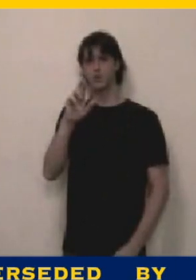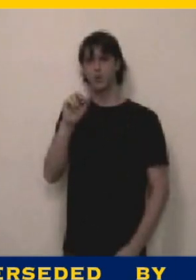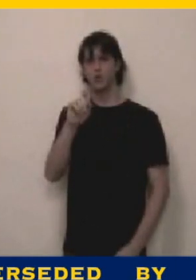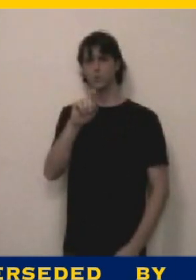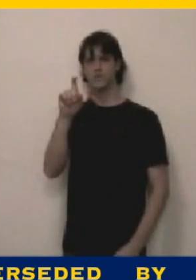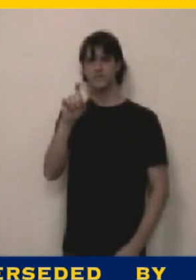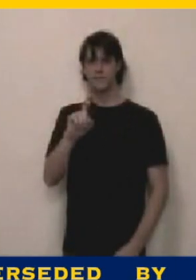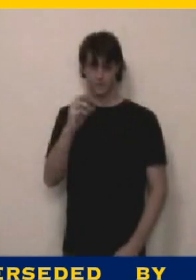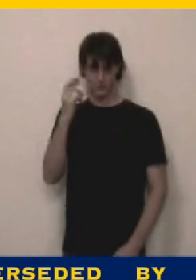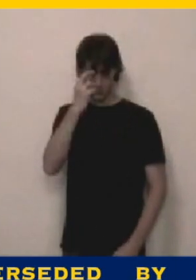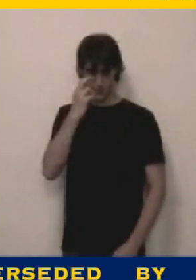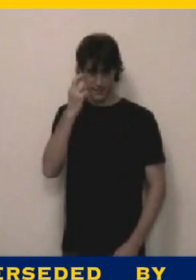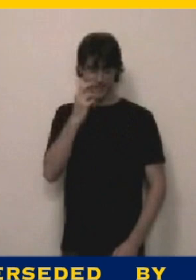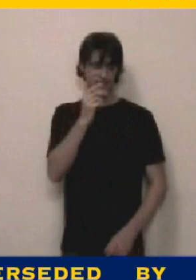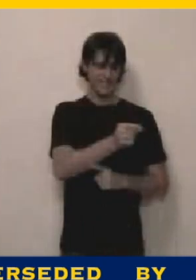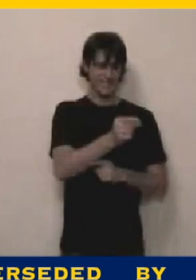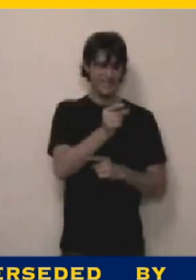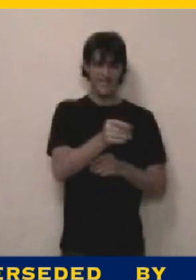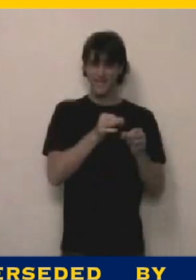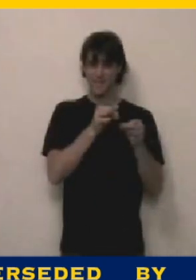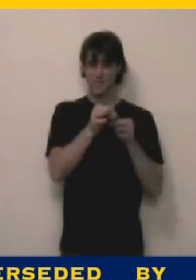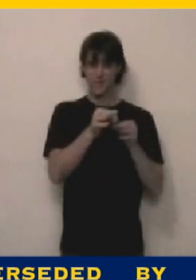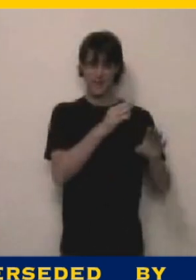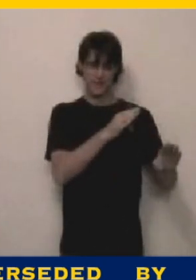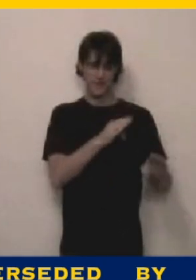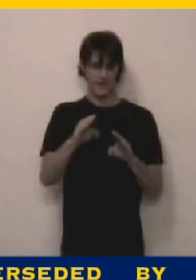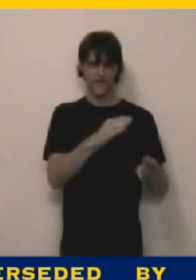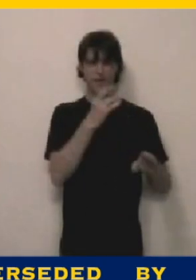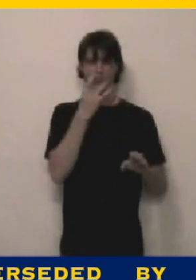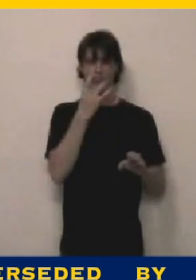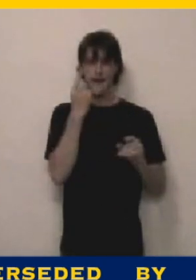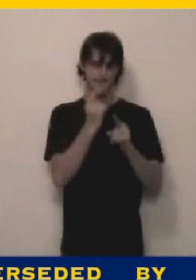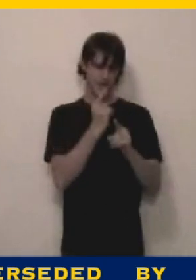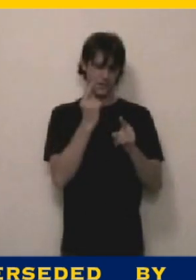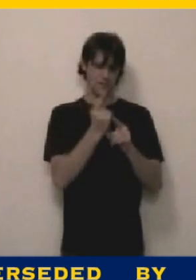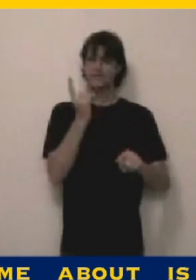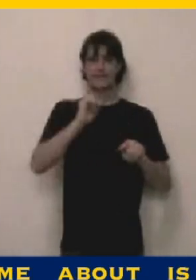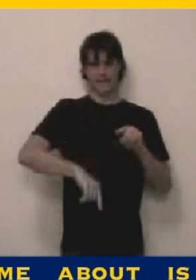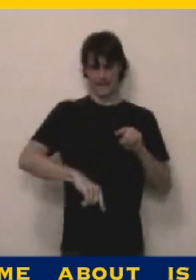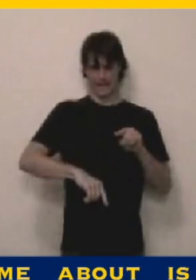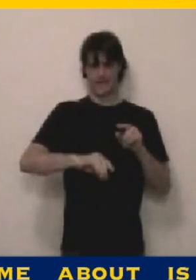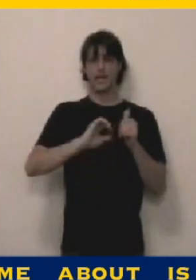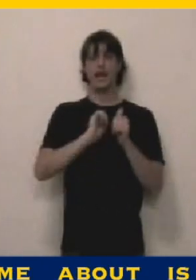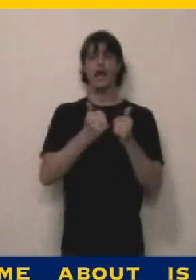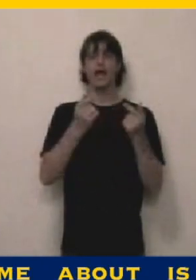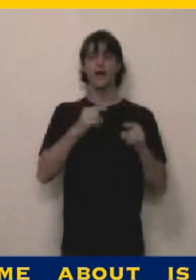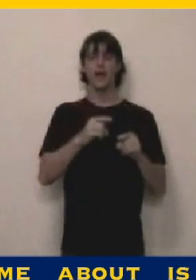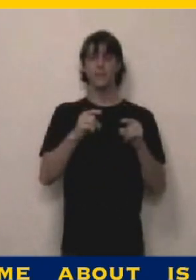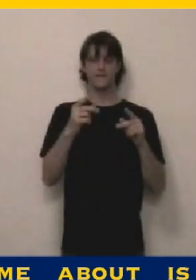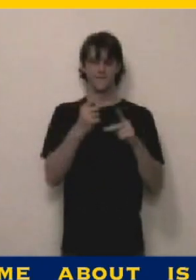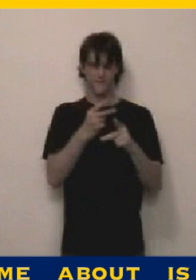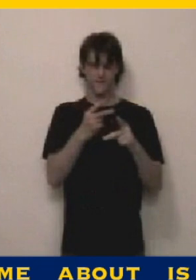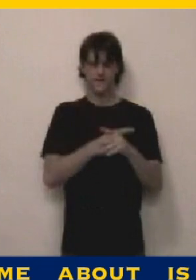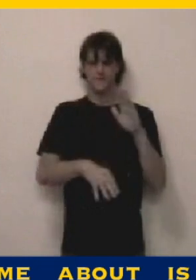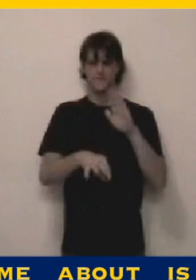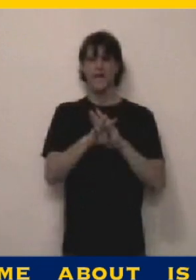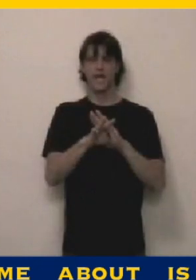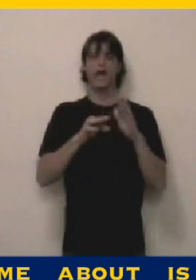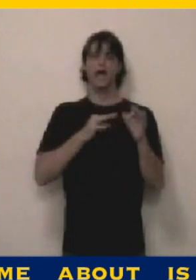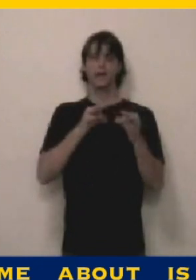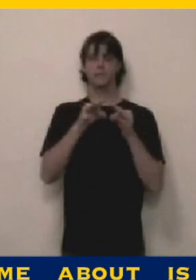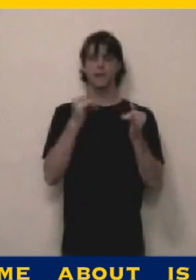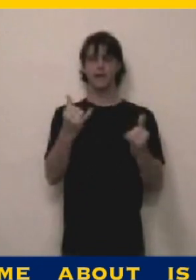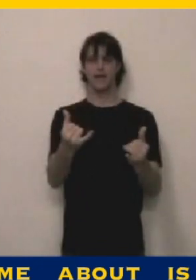superseded by the Lorentzian one because it was found that the former could not account properly for the behavior of light. The way that this came about is as follows.